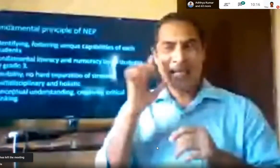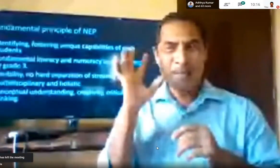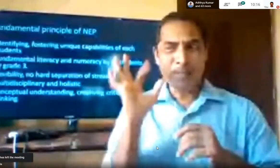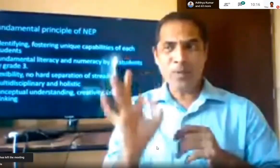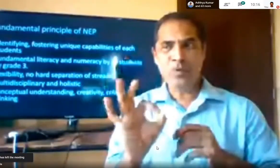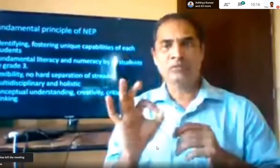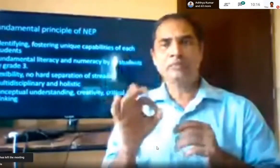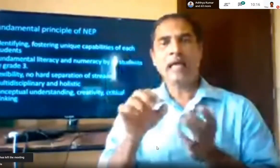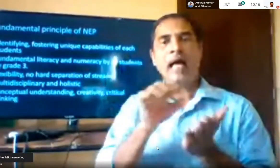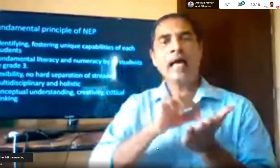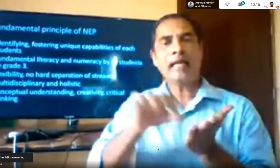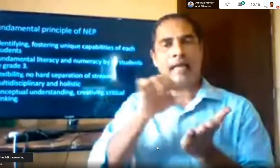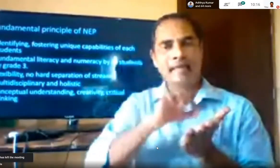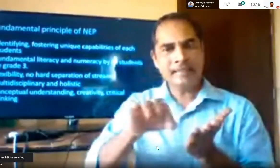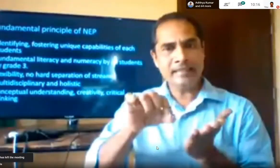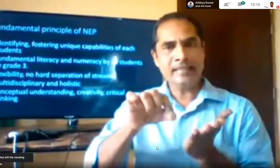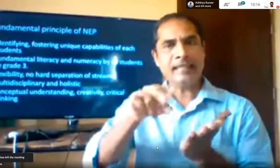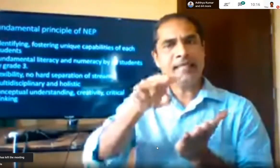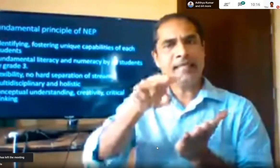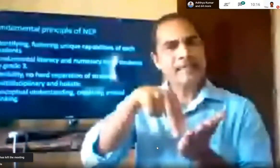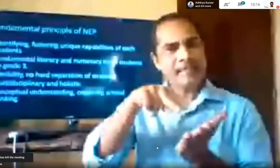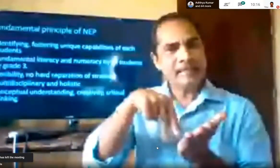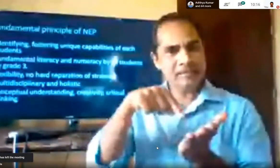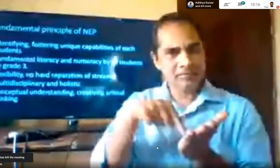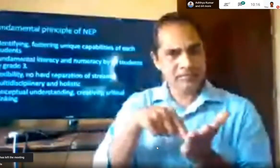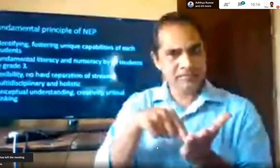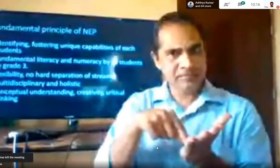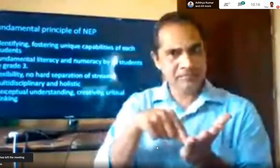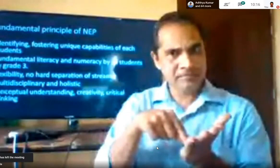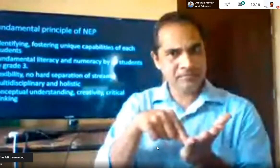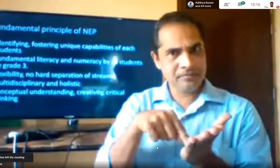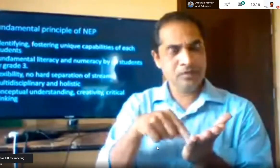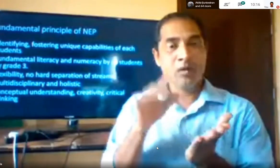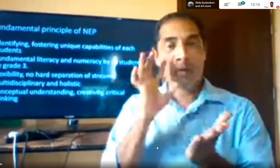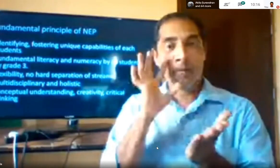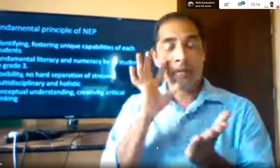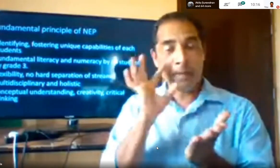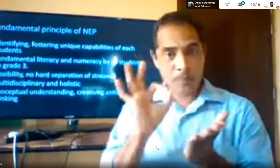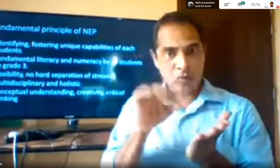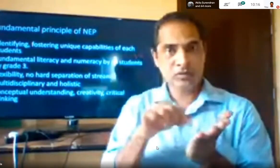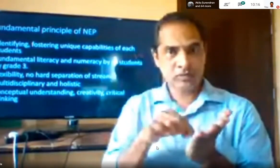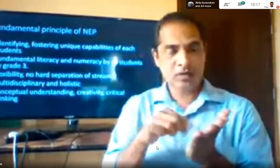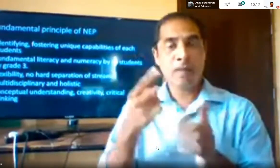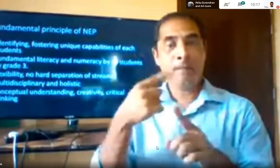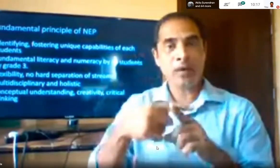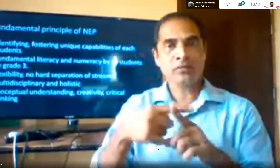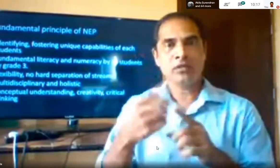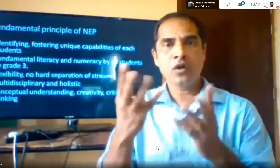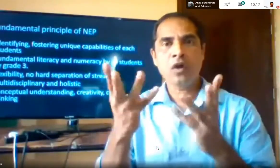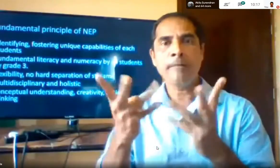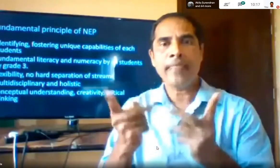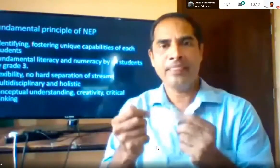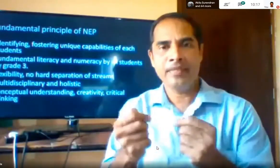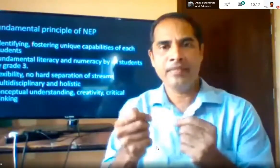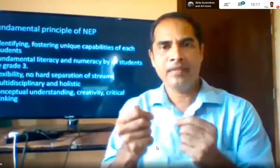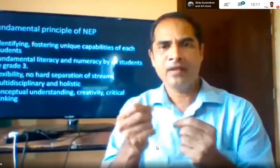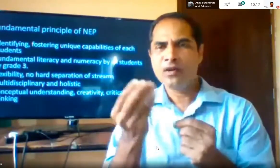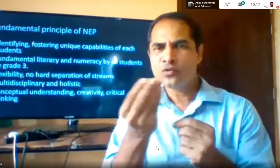that skill of the student. Next is reading and writing. Reading and writing is really important.